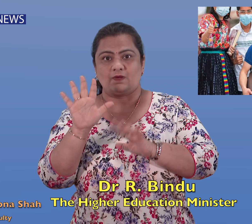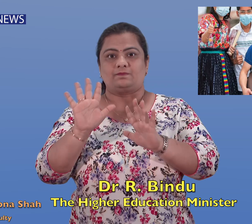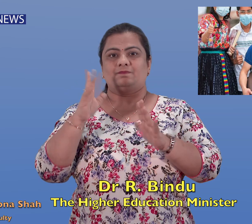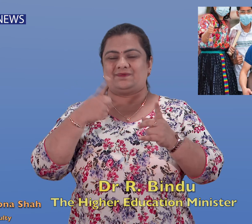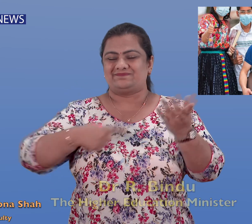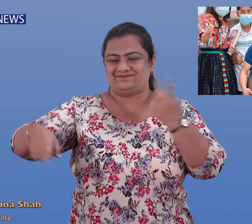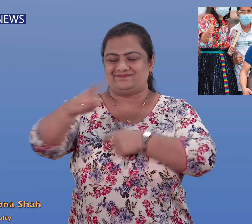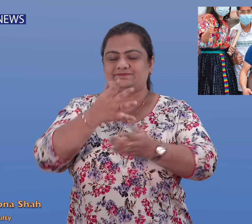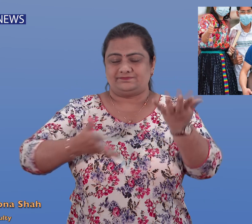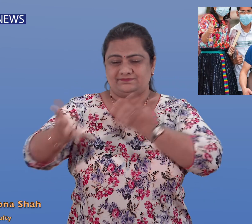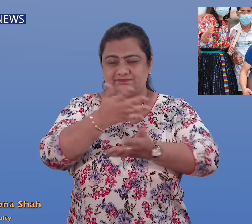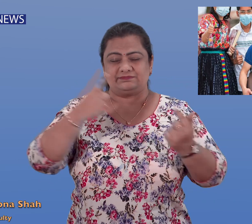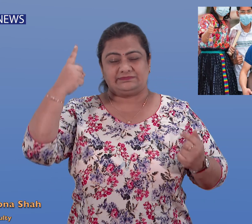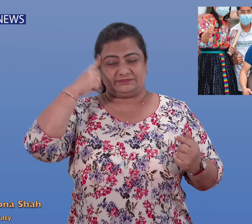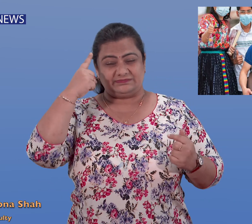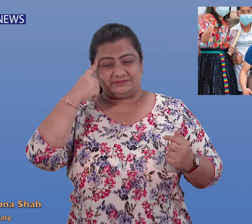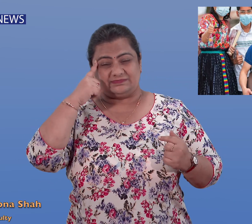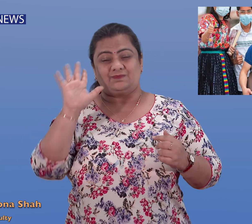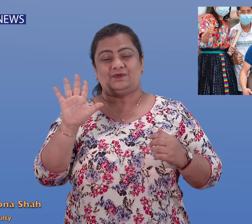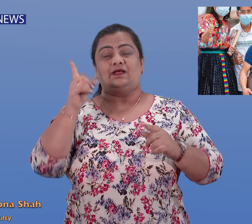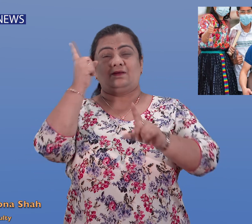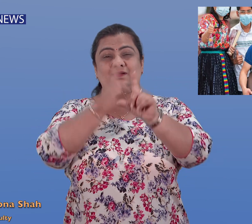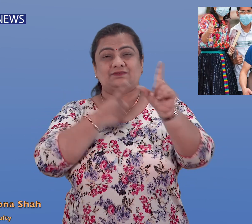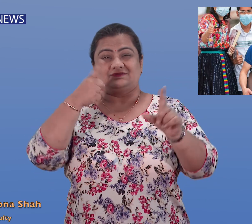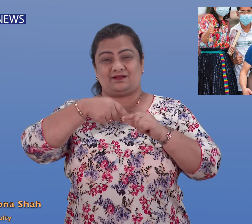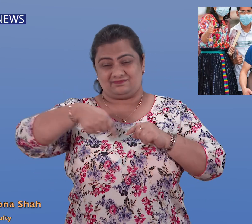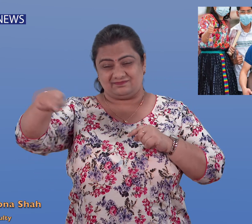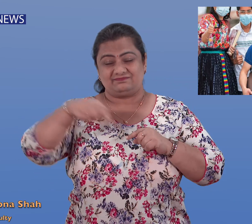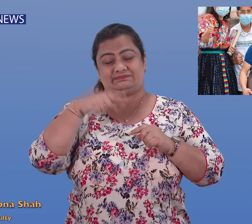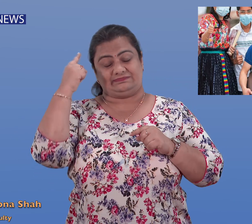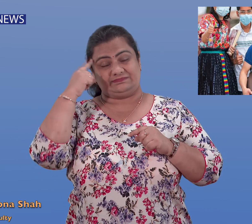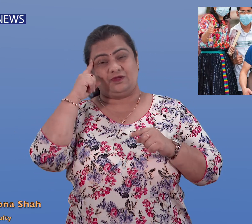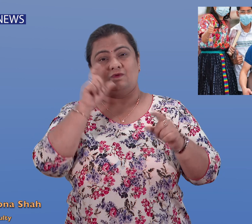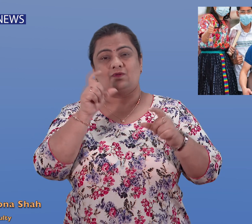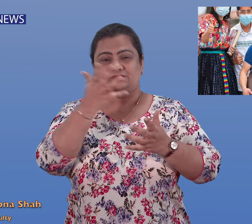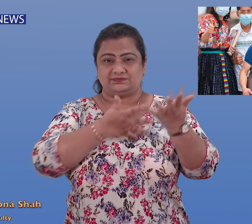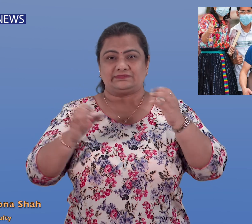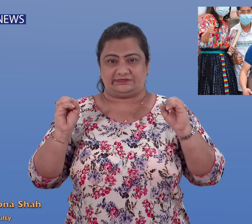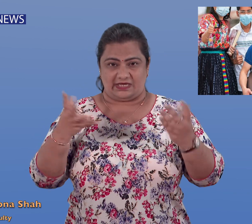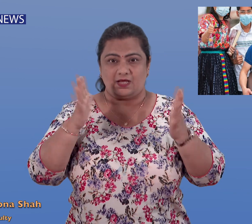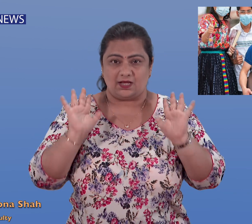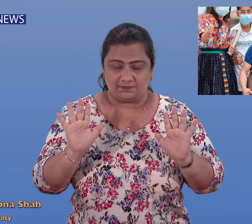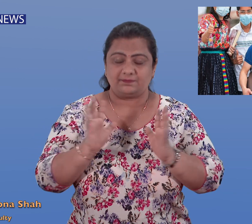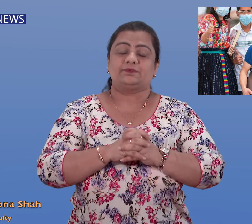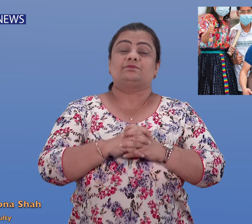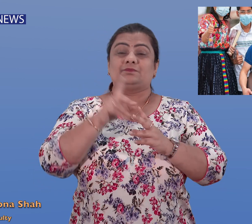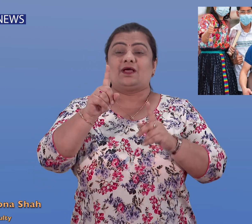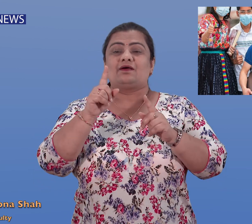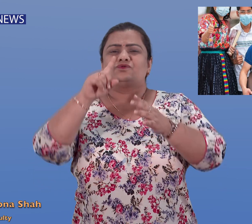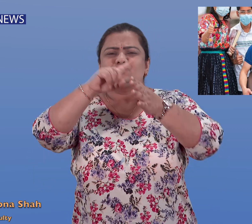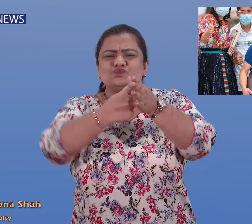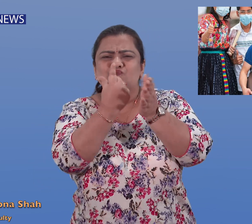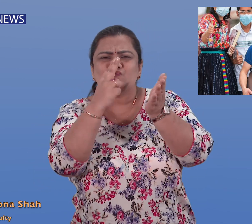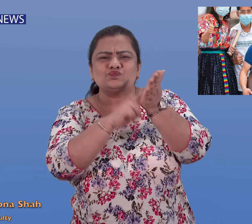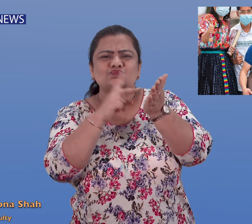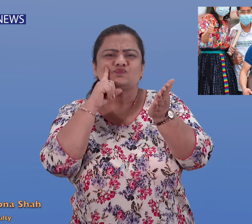of the heads of the institutions will be held this week. The situation of the campuses following the commencement of offline classes